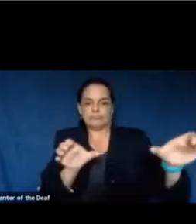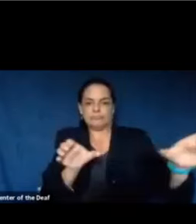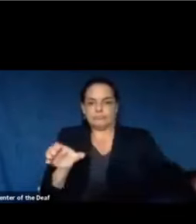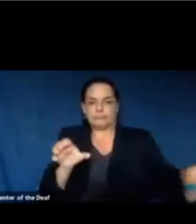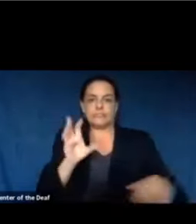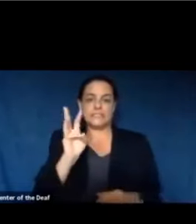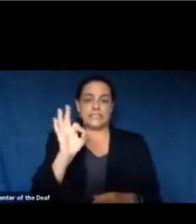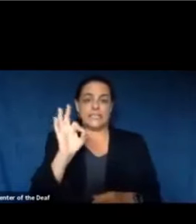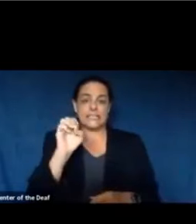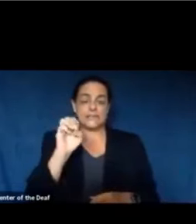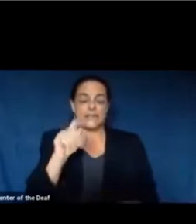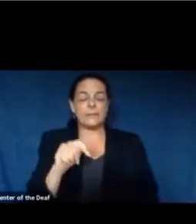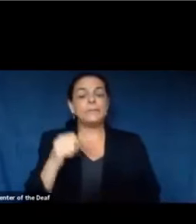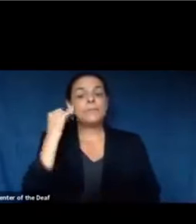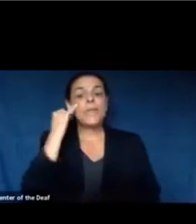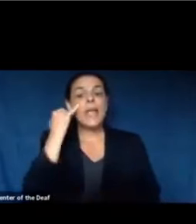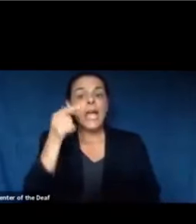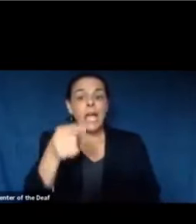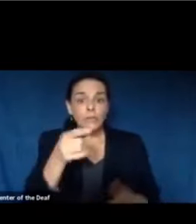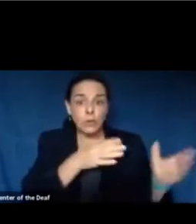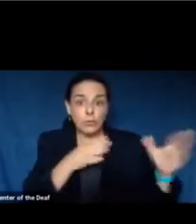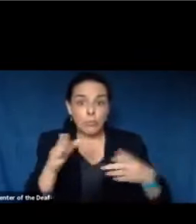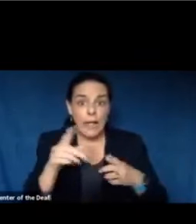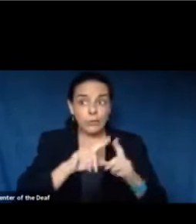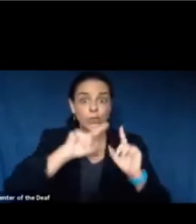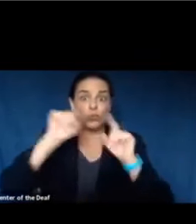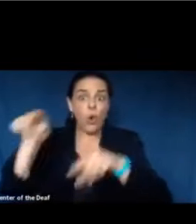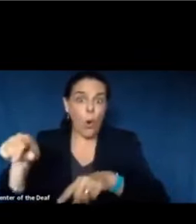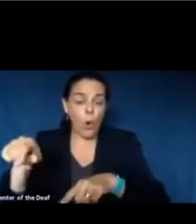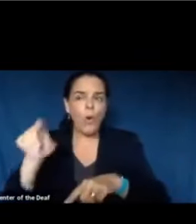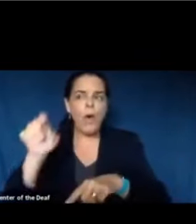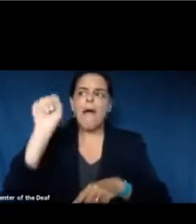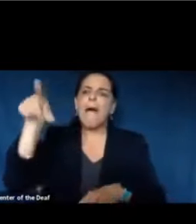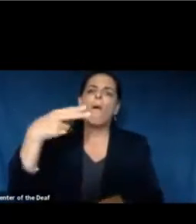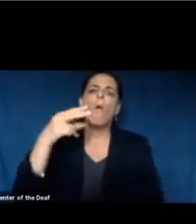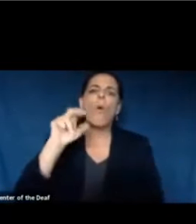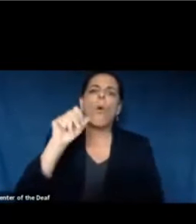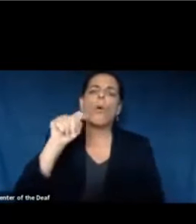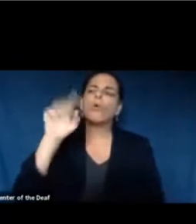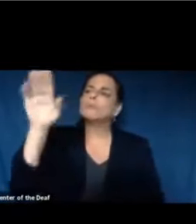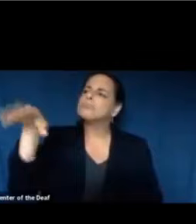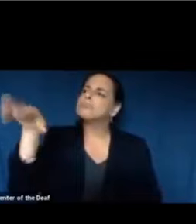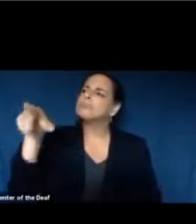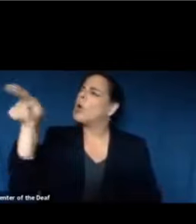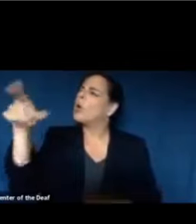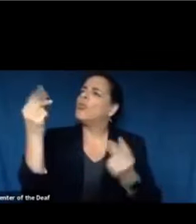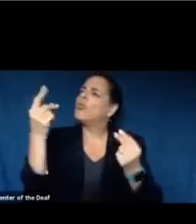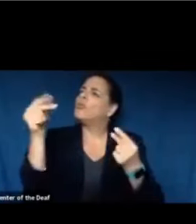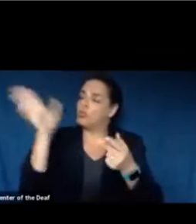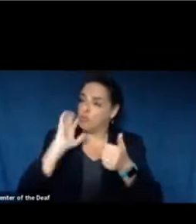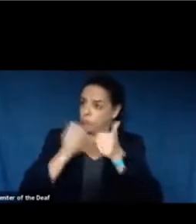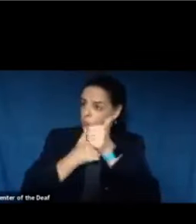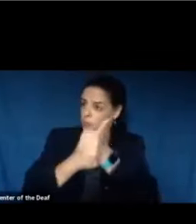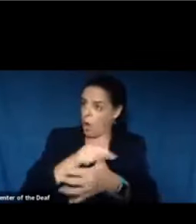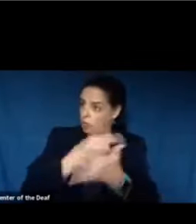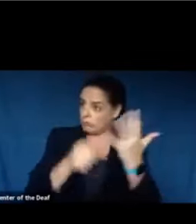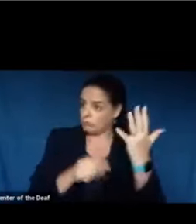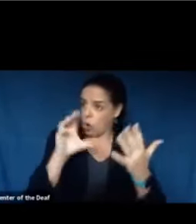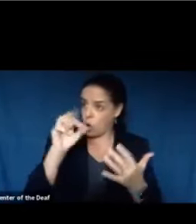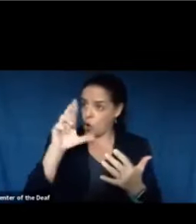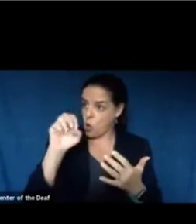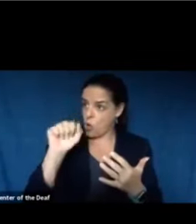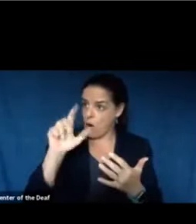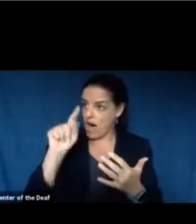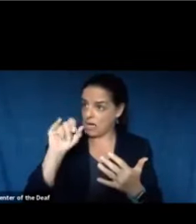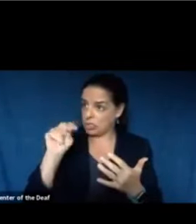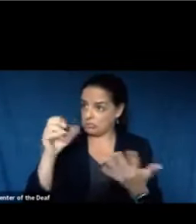this weekend, ask the host what their plans are so you can determine if they're adhering to the 5 core actions. Bring your mask and stay at least